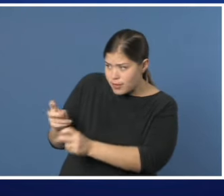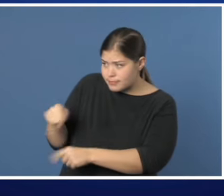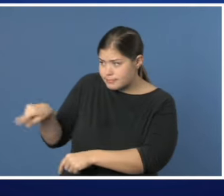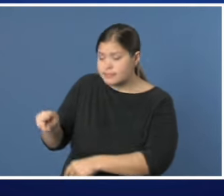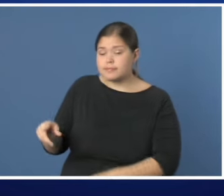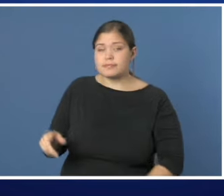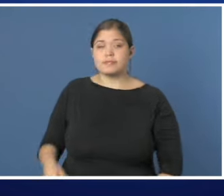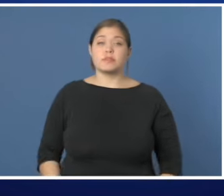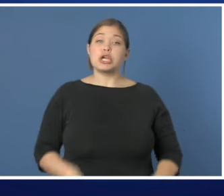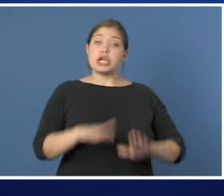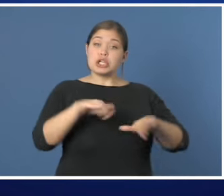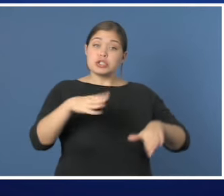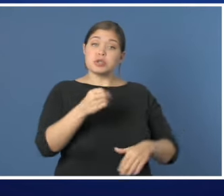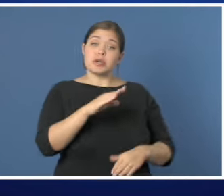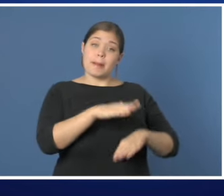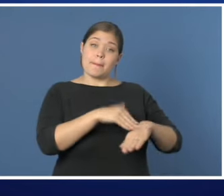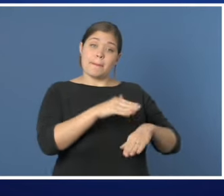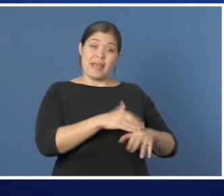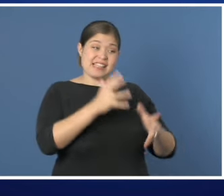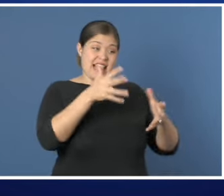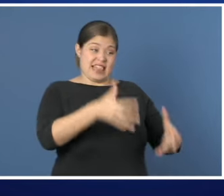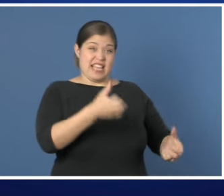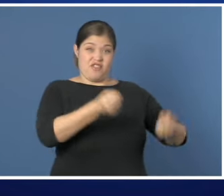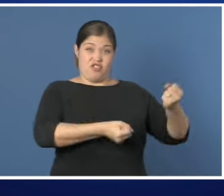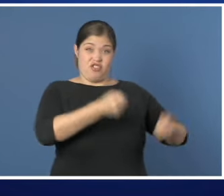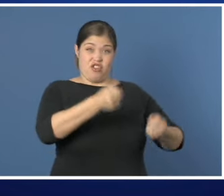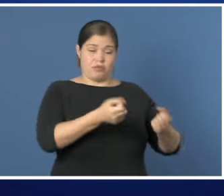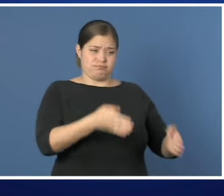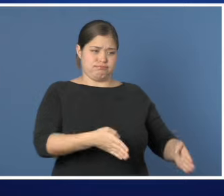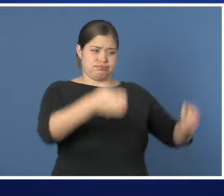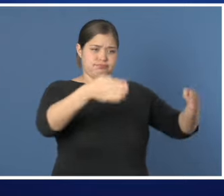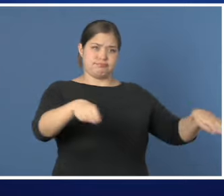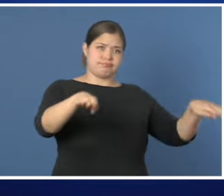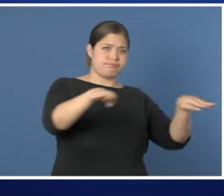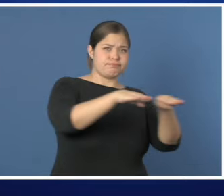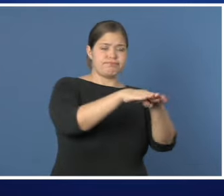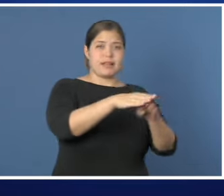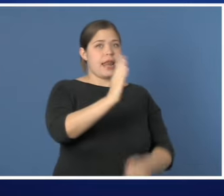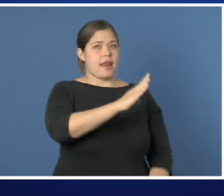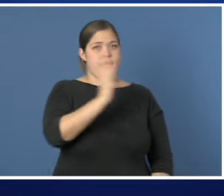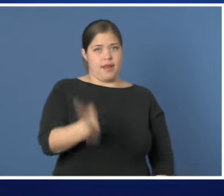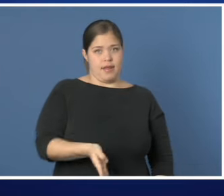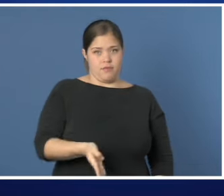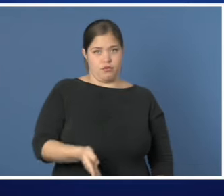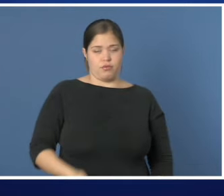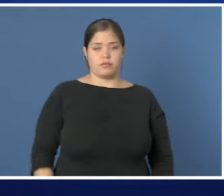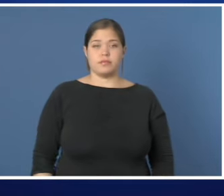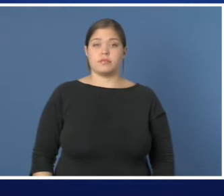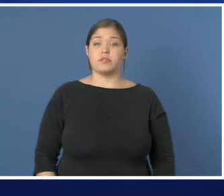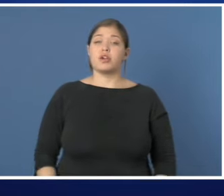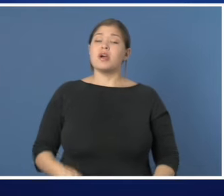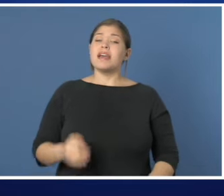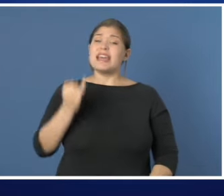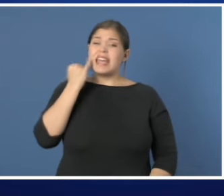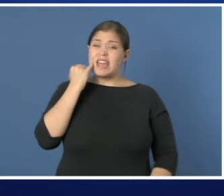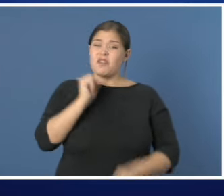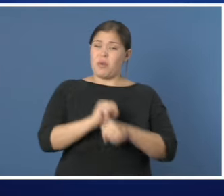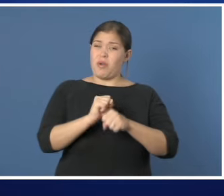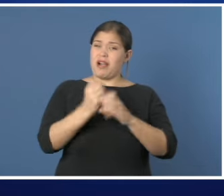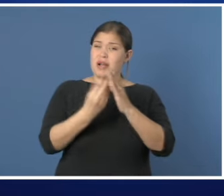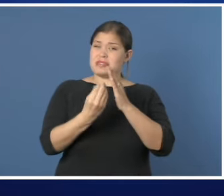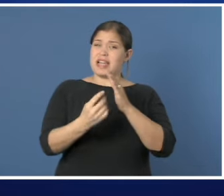Never leave children or pets alone in closed vehicles. Avoid strenuous work during the warmest part of the day.